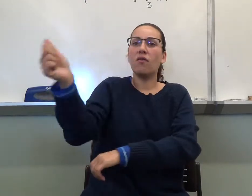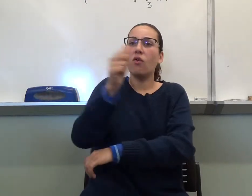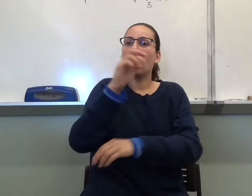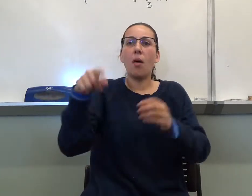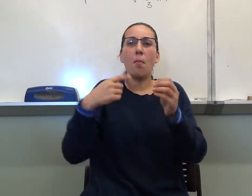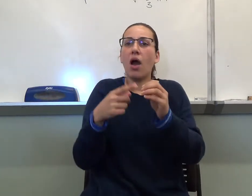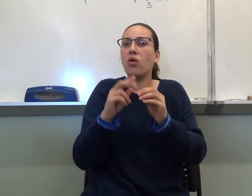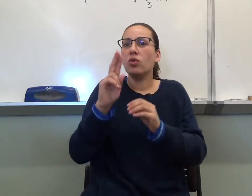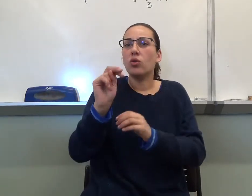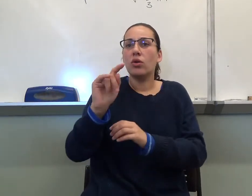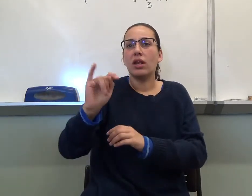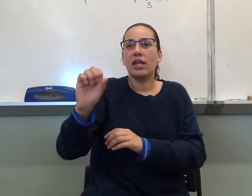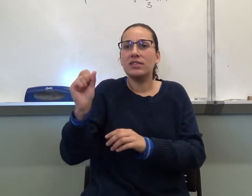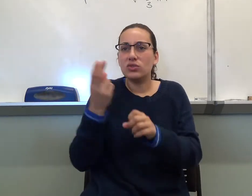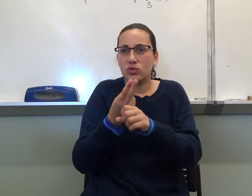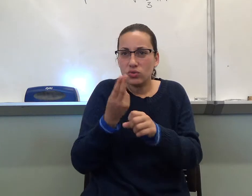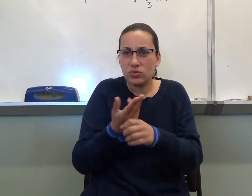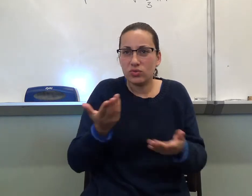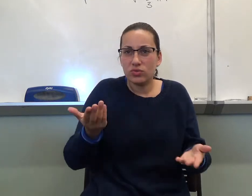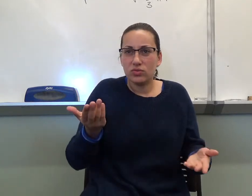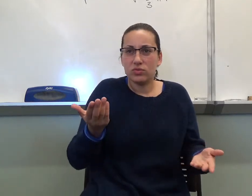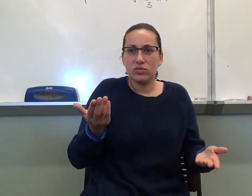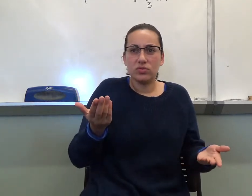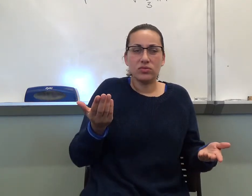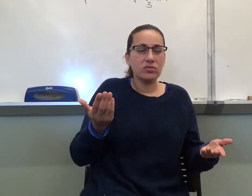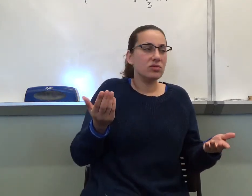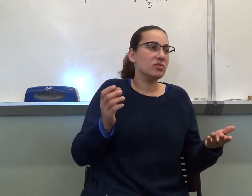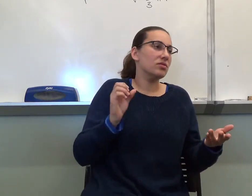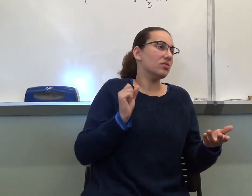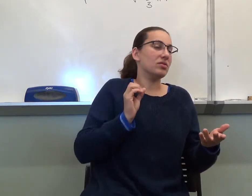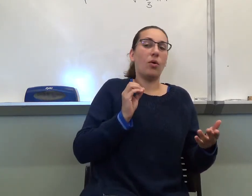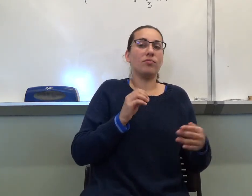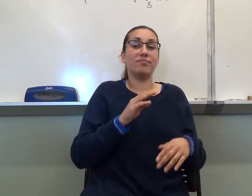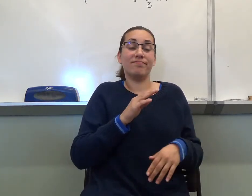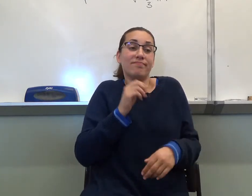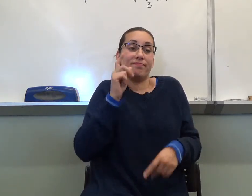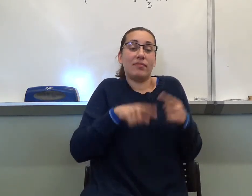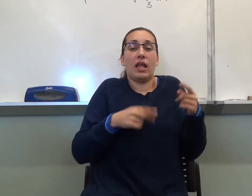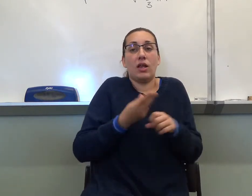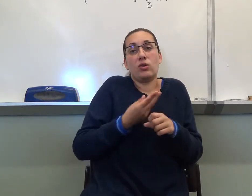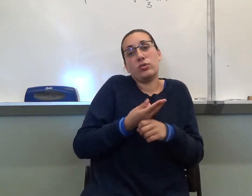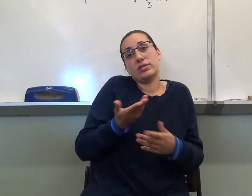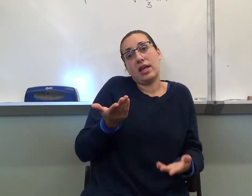this stuff down in an answer is what, or not doing that is what cost us $500 million.